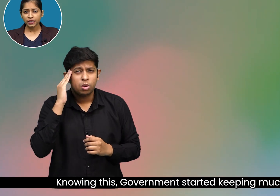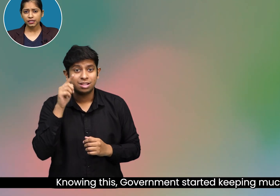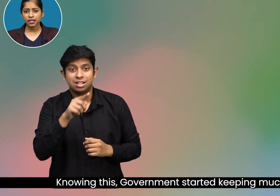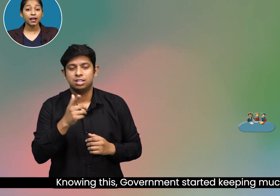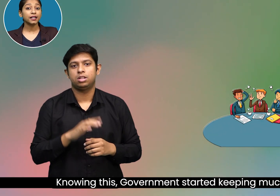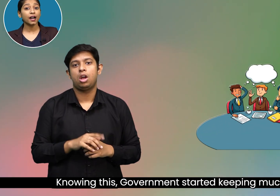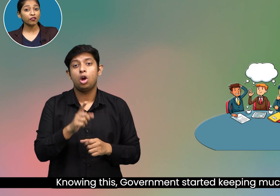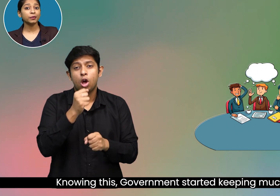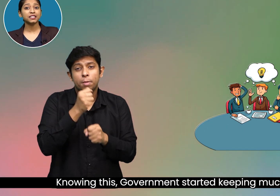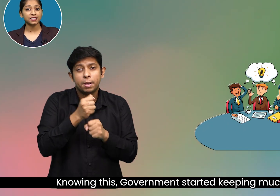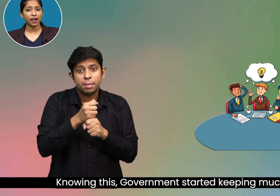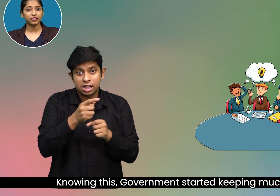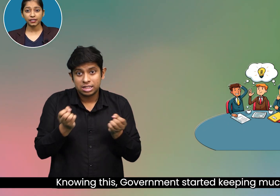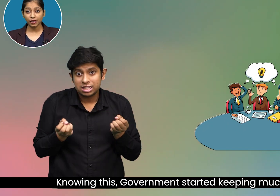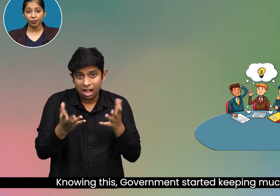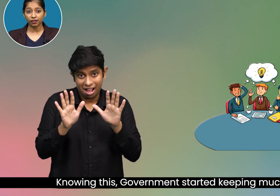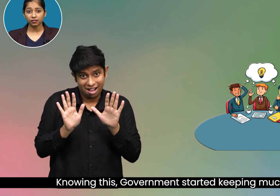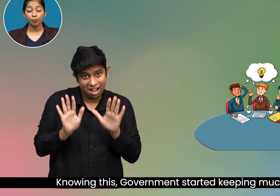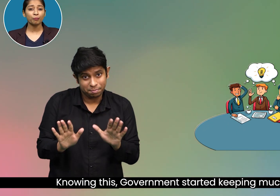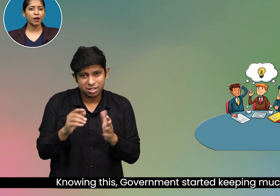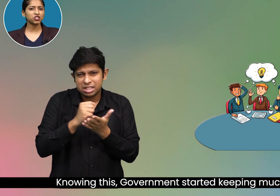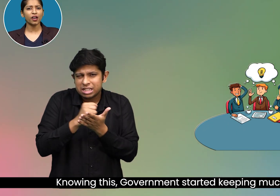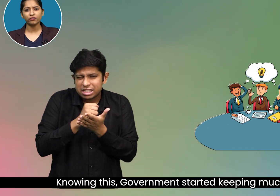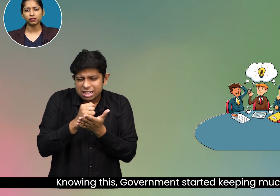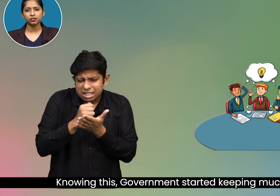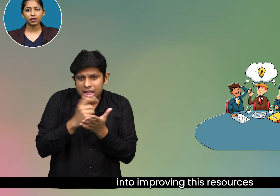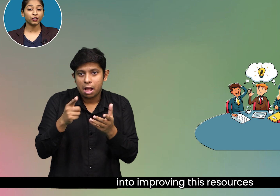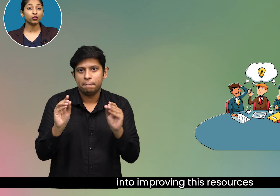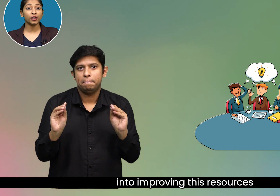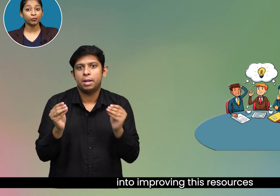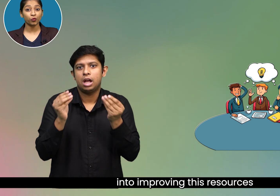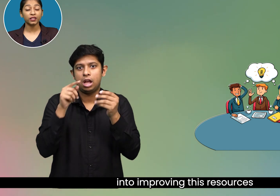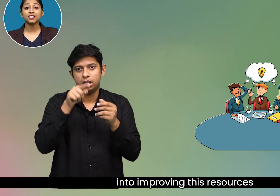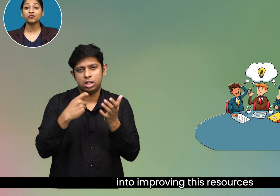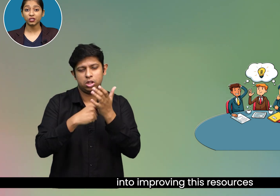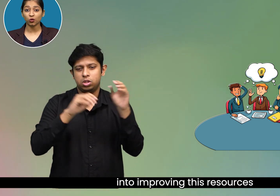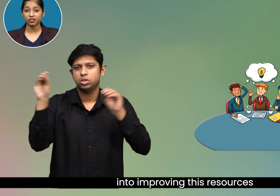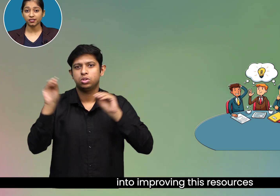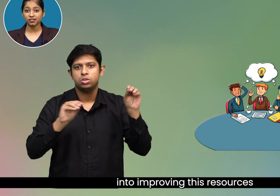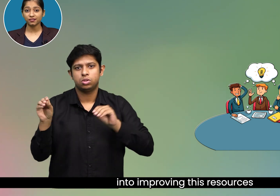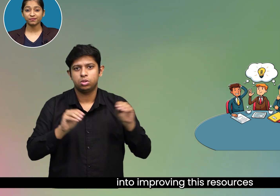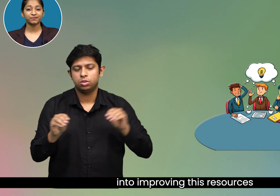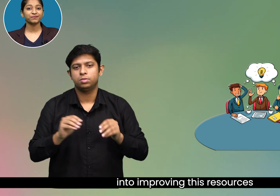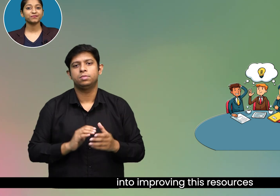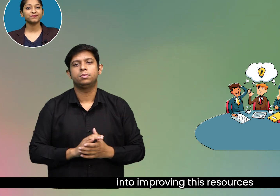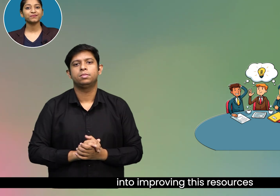Knowing this, government started keeping much effort into improving these